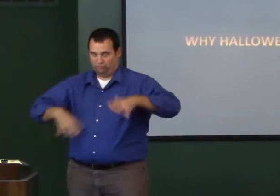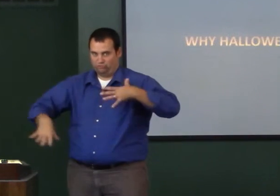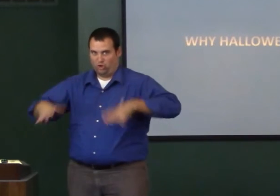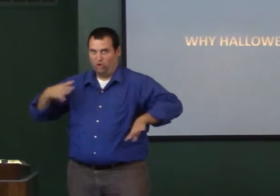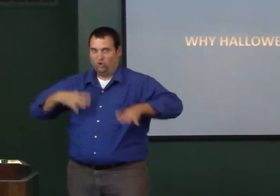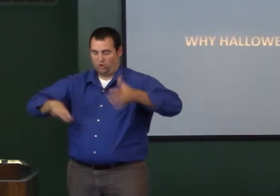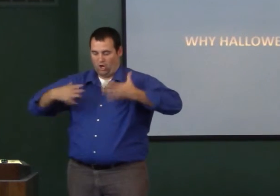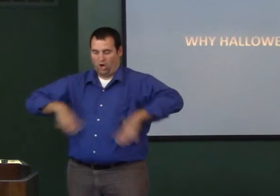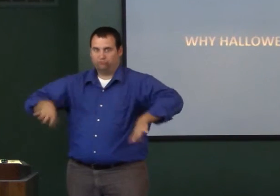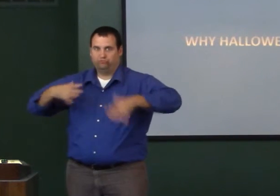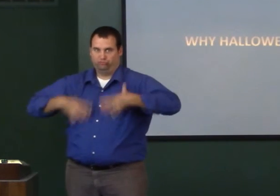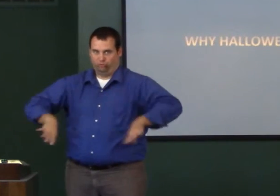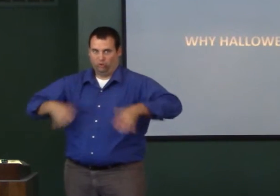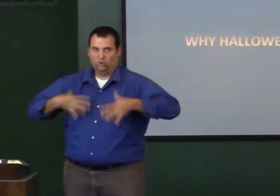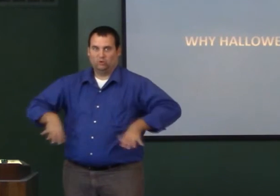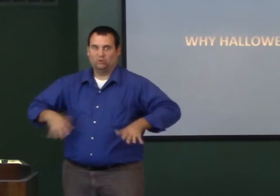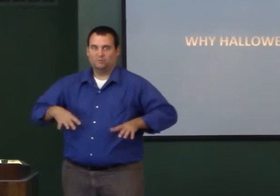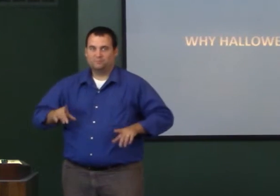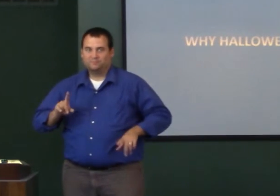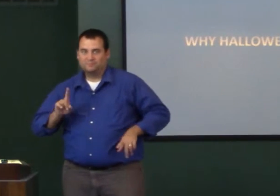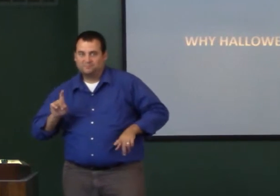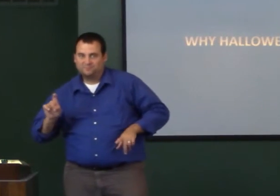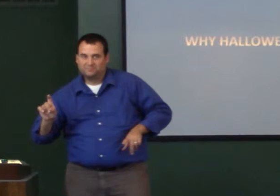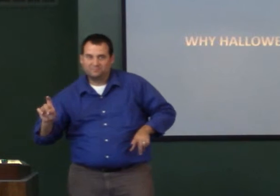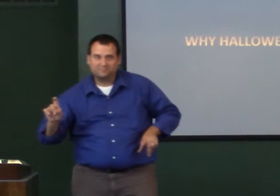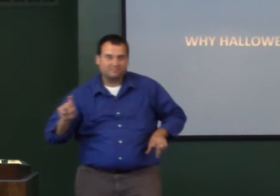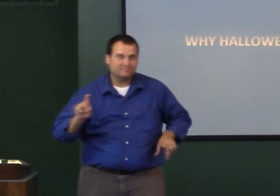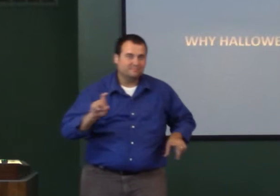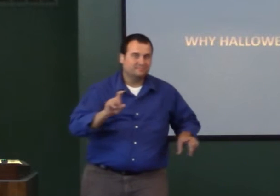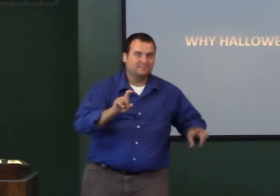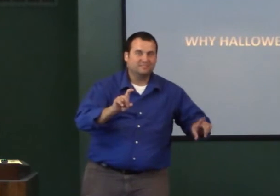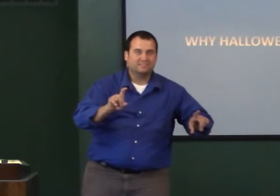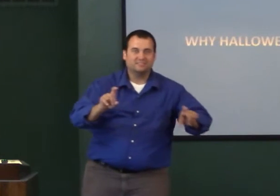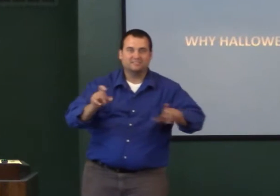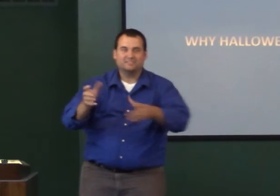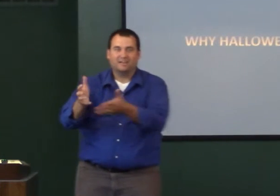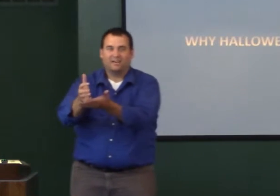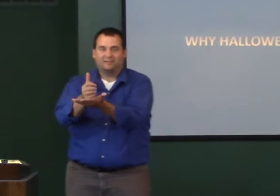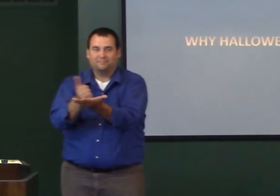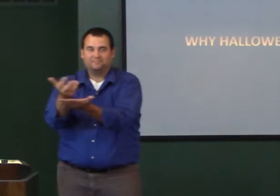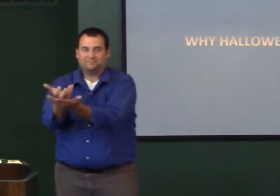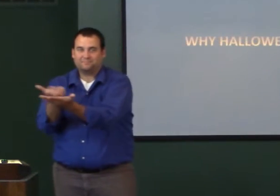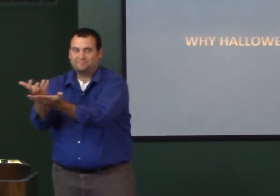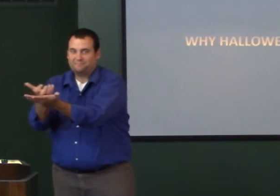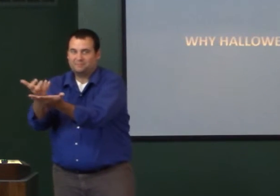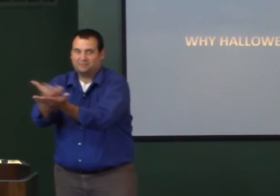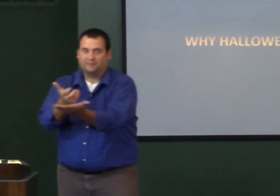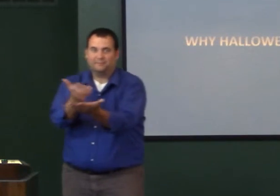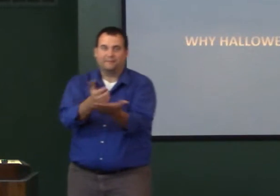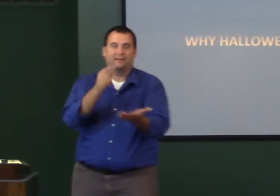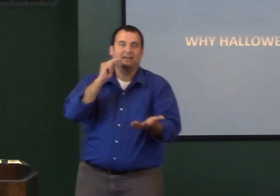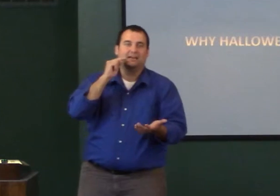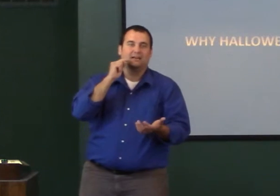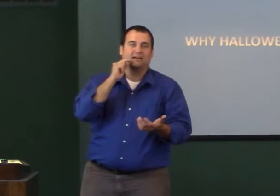that would, you know, dress up in costumes and go around, you know, collect